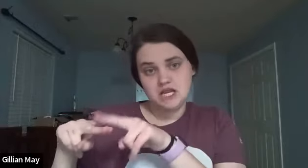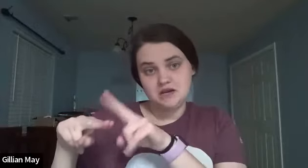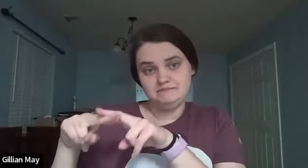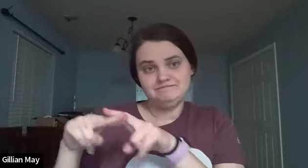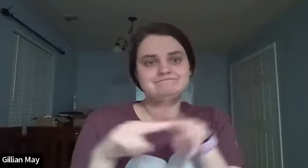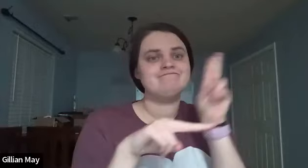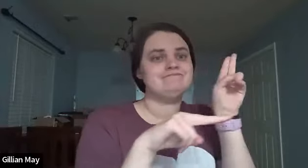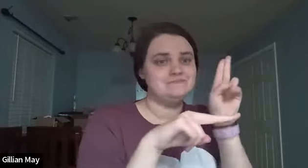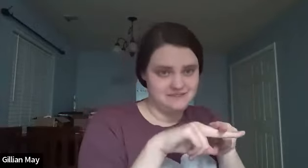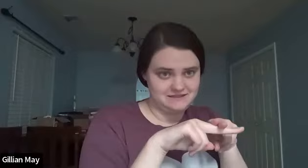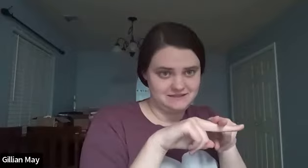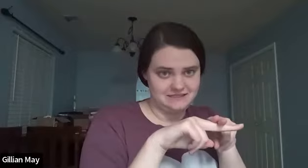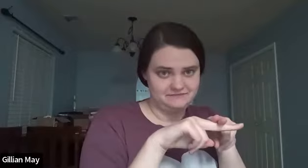Chair. Sit.